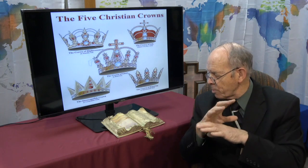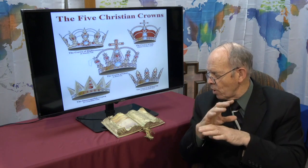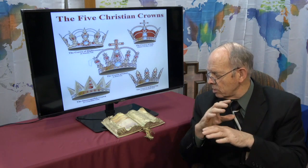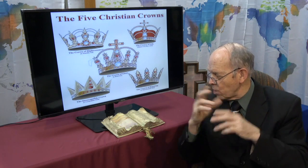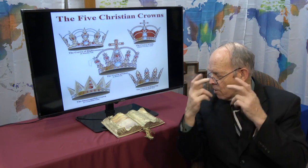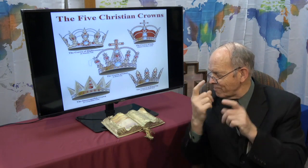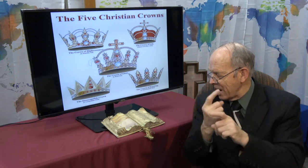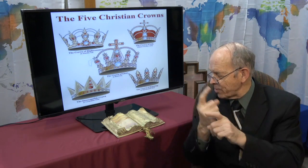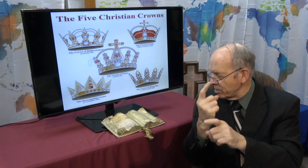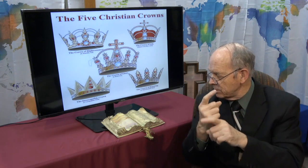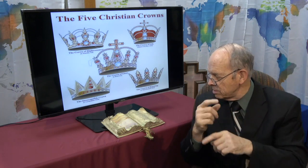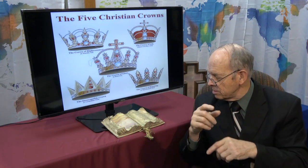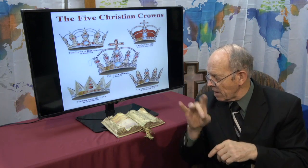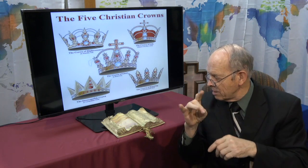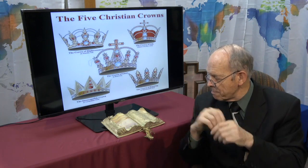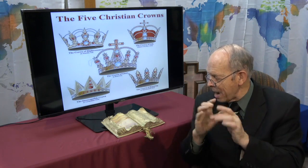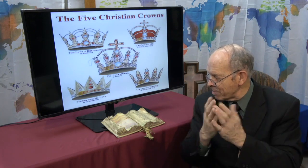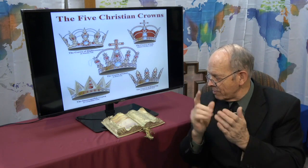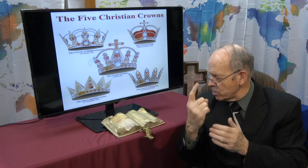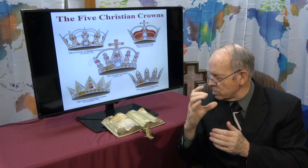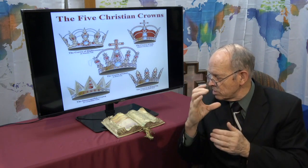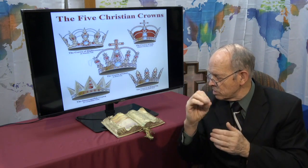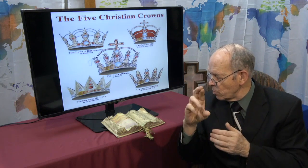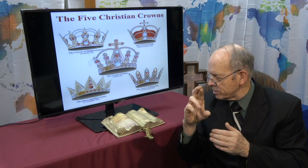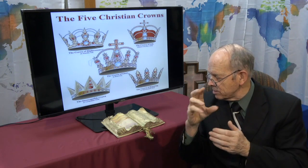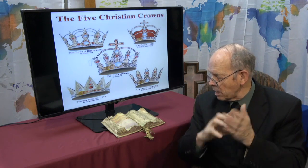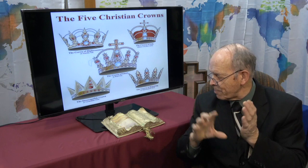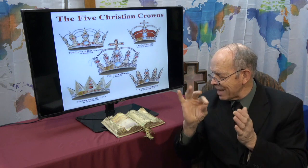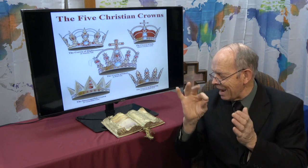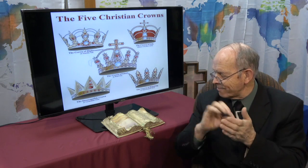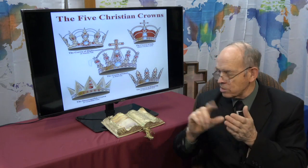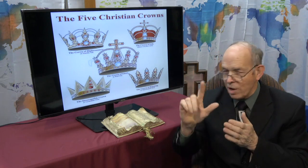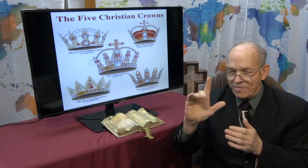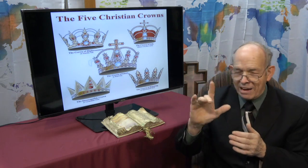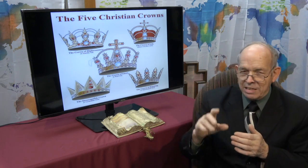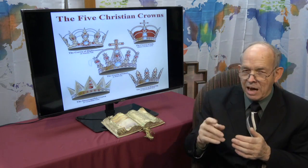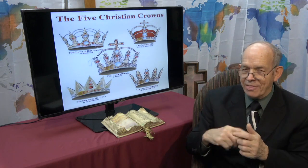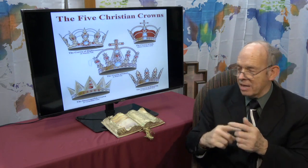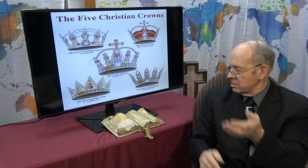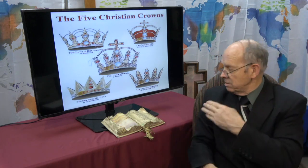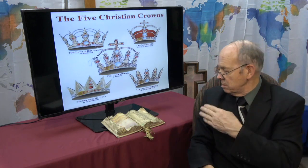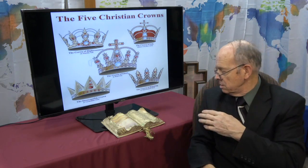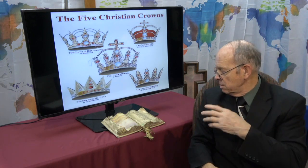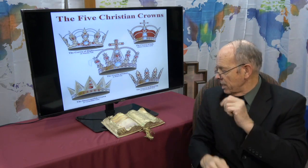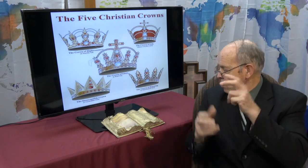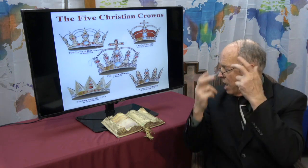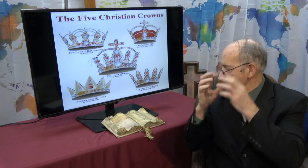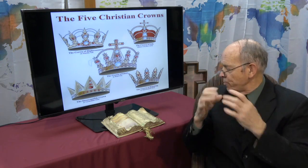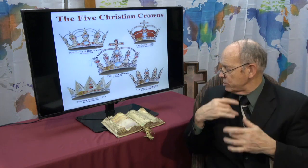Unquotable crown of favor. Then Bible, first Corinthians chapter 9, first qualified. And then the crown of